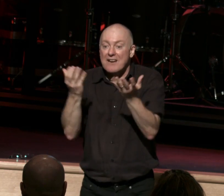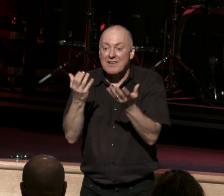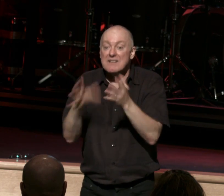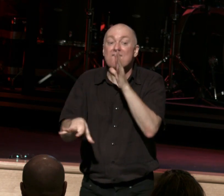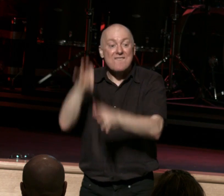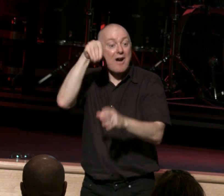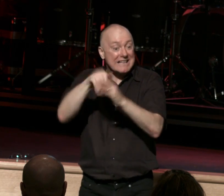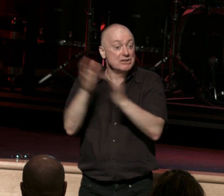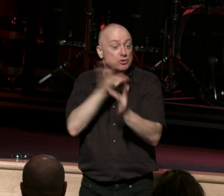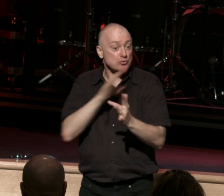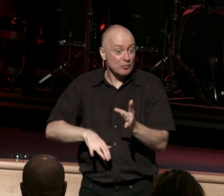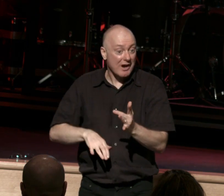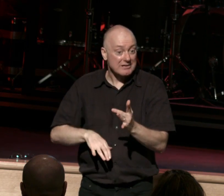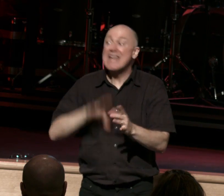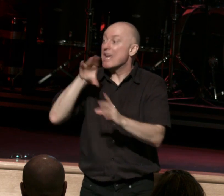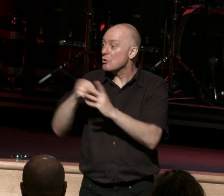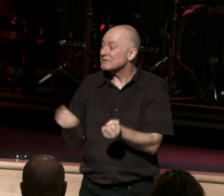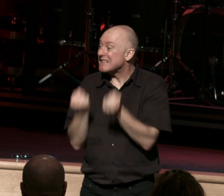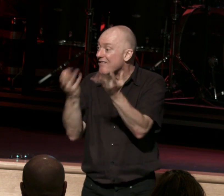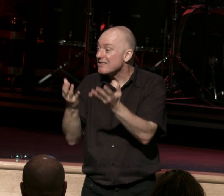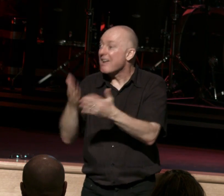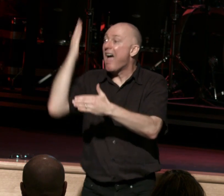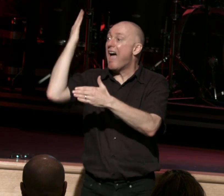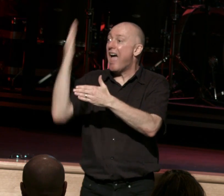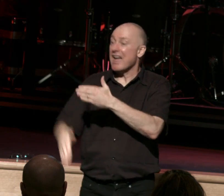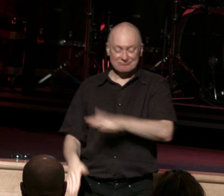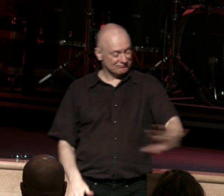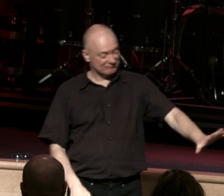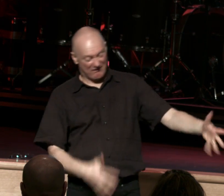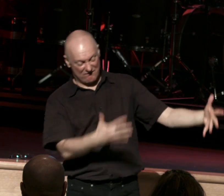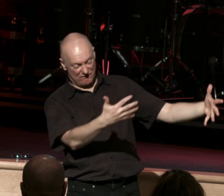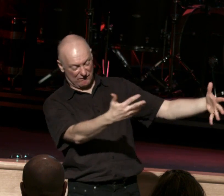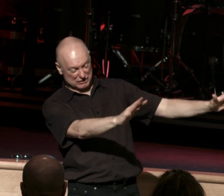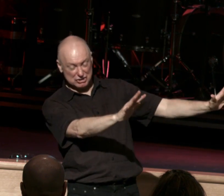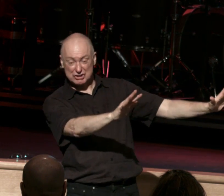all sacrifice in Jesus Christ. It includes the sacrifice that would